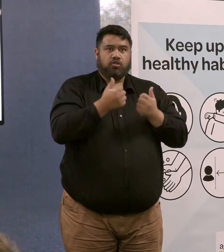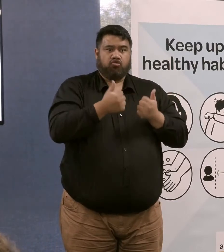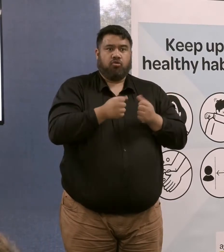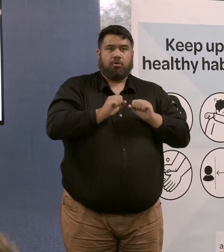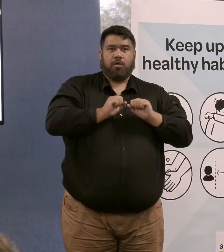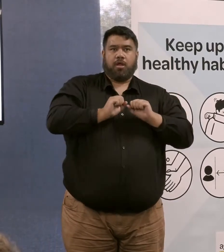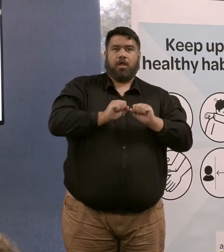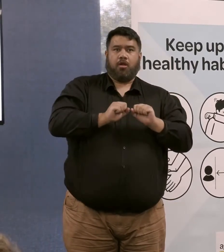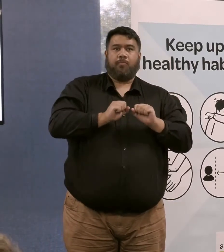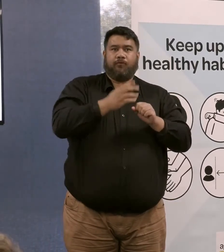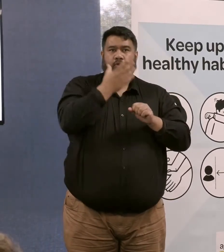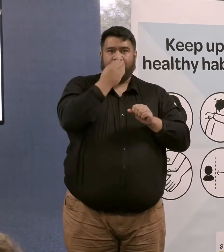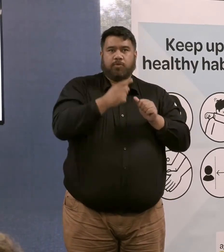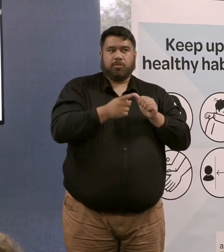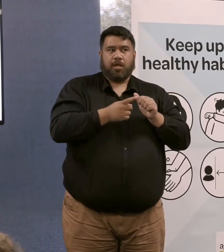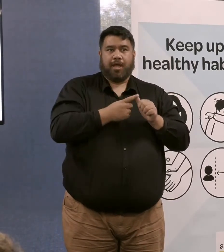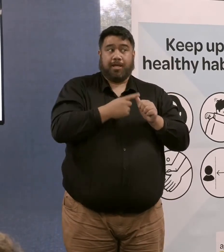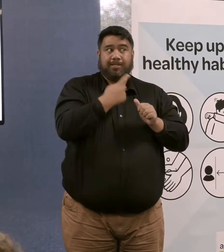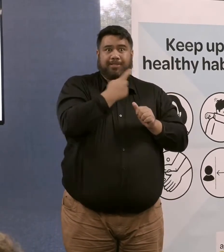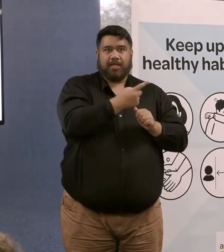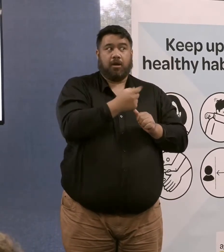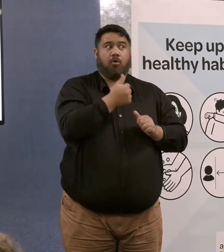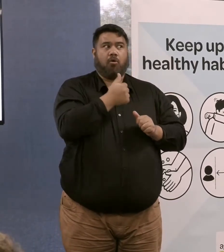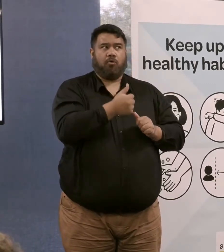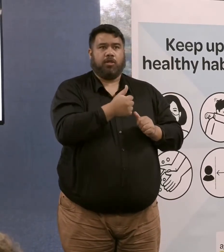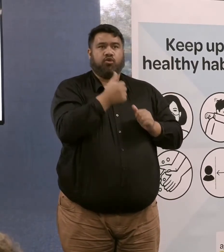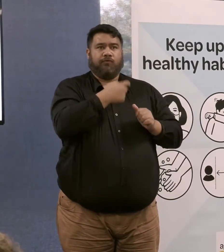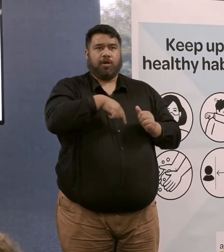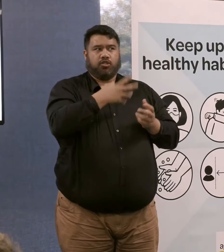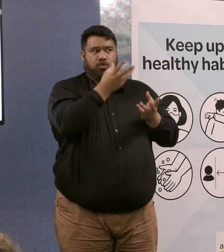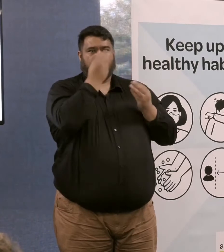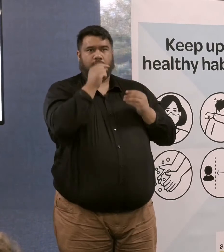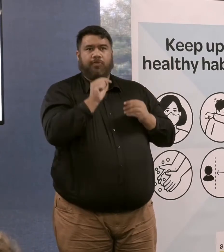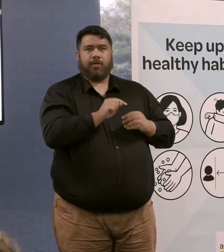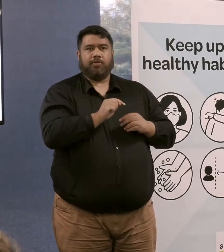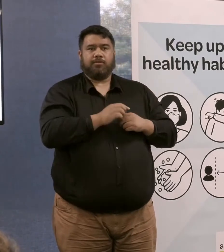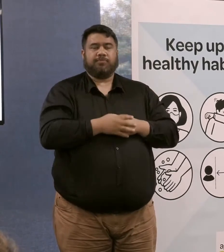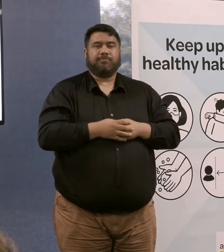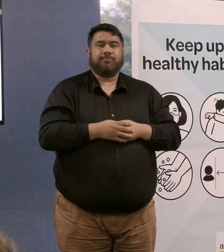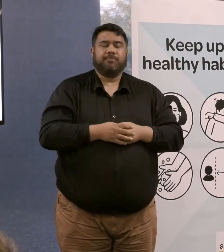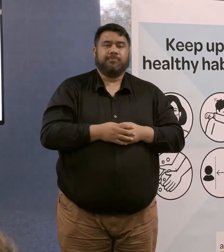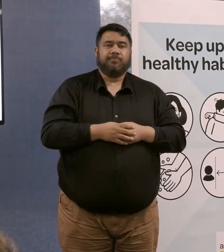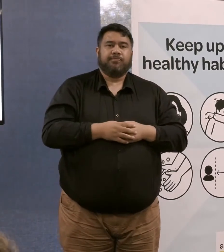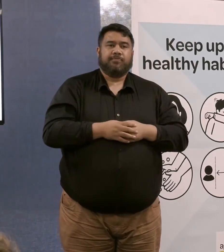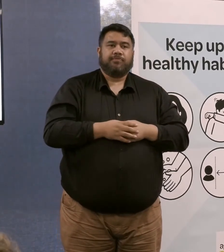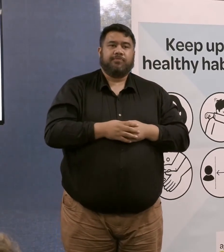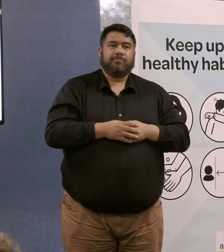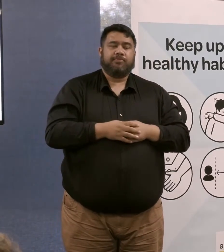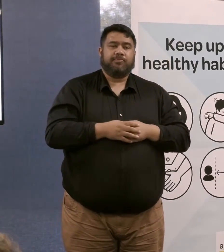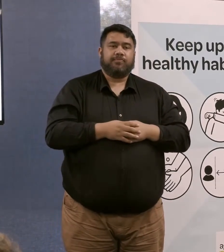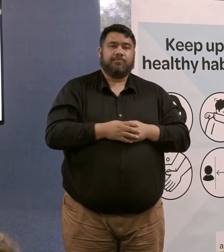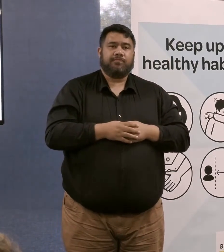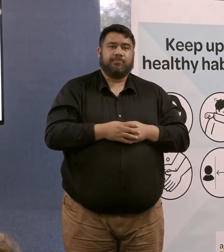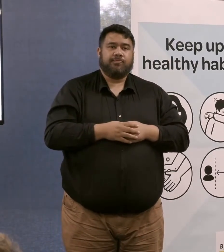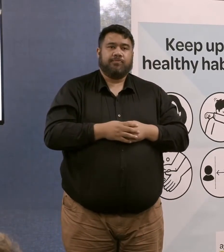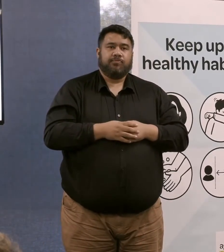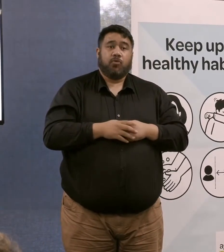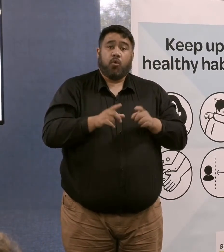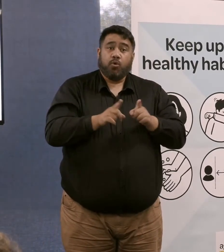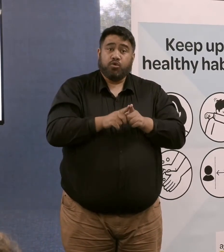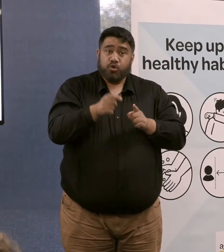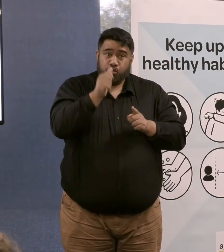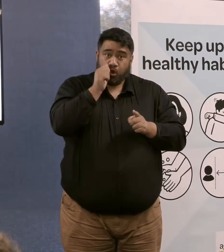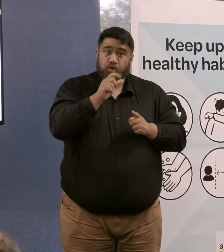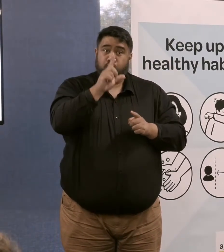of protection, particularly including against that influenza A. We know also the evidence that people can be co-infected with